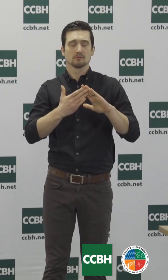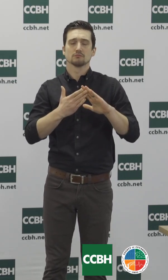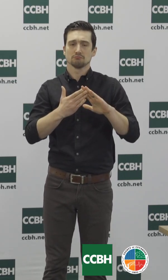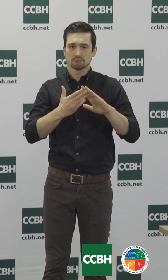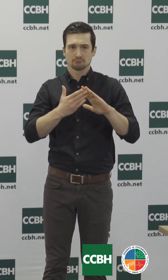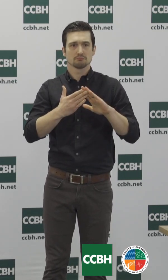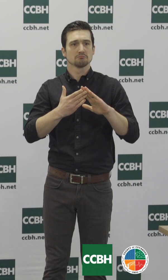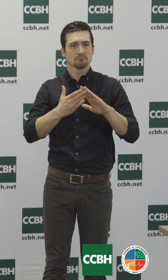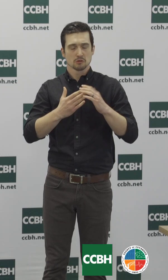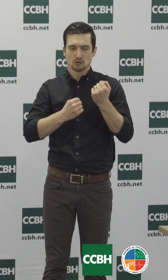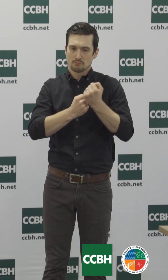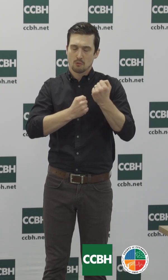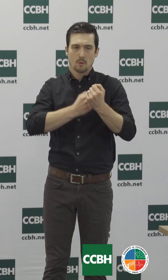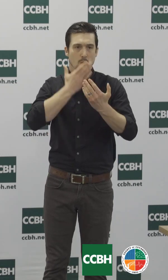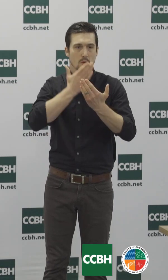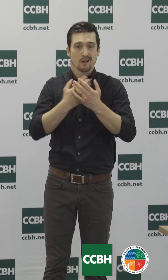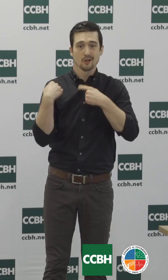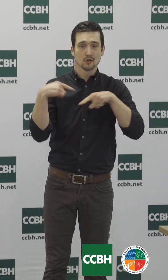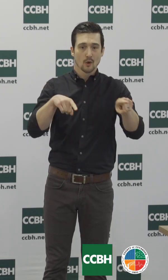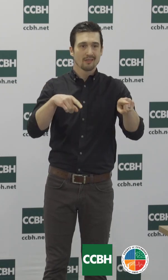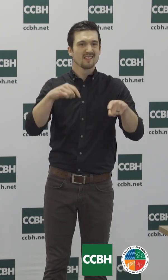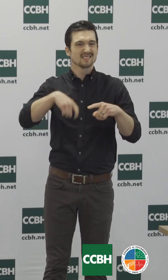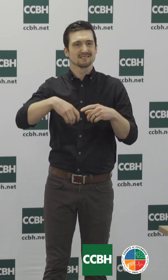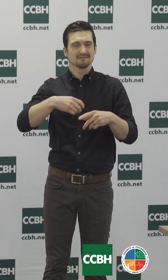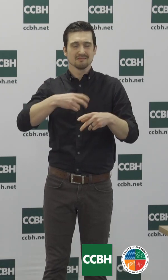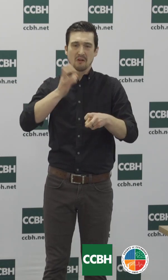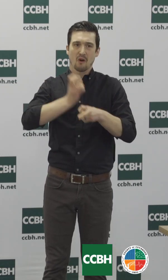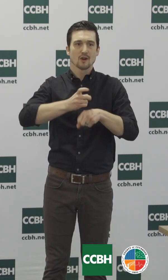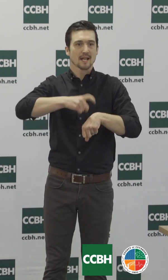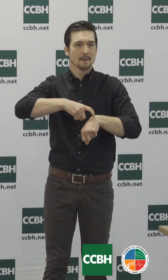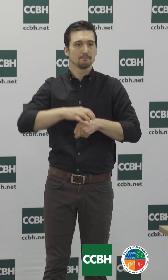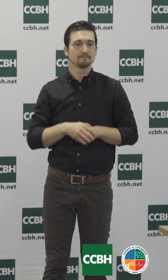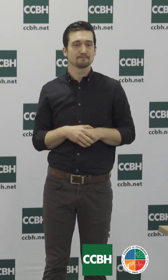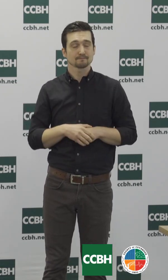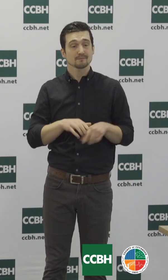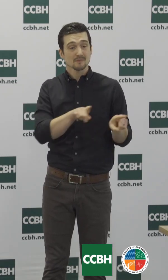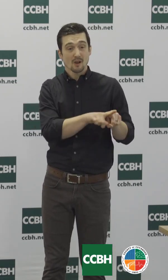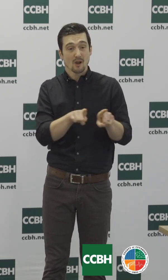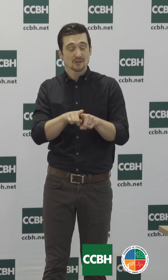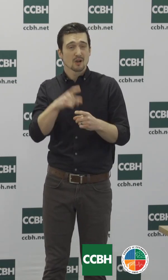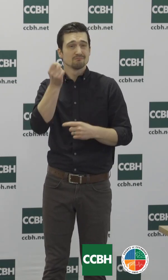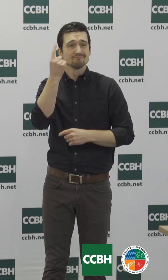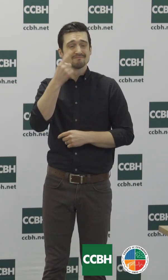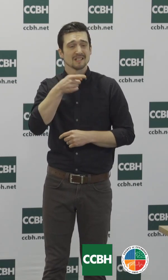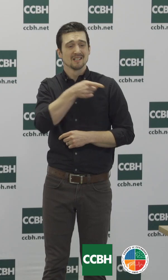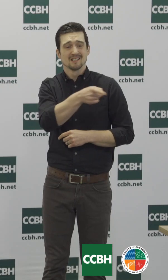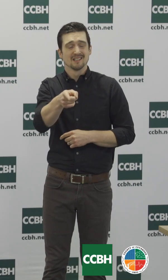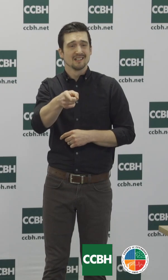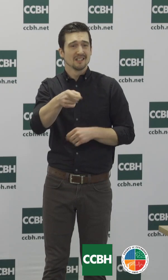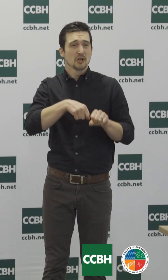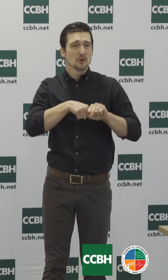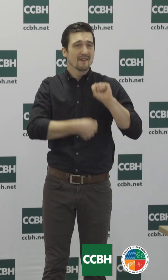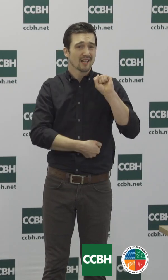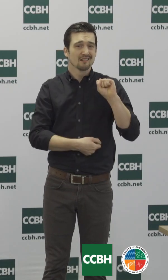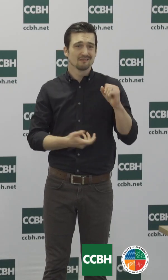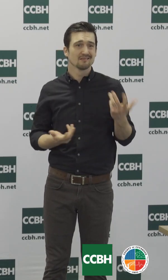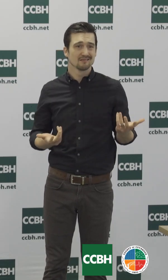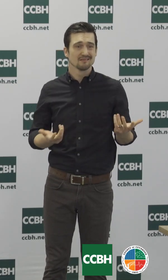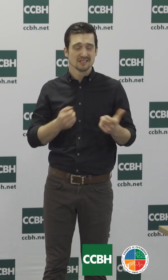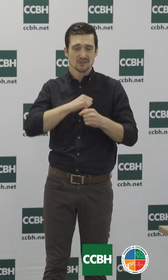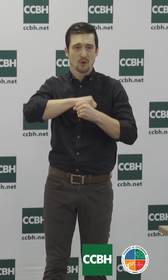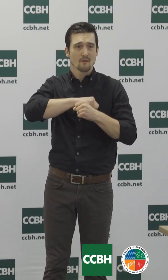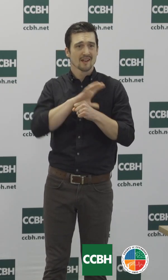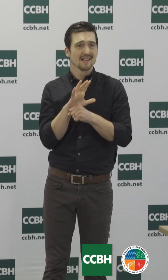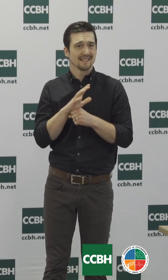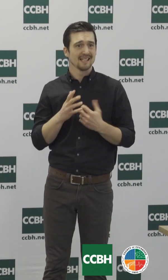served during this difficult time. We also recognize that you're grieving the impact of this